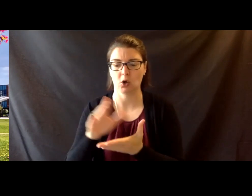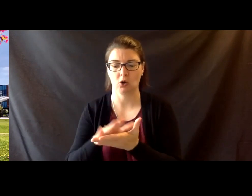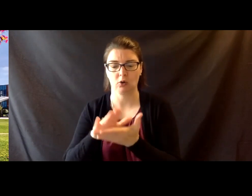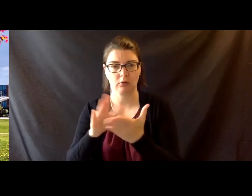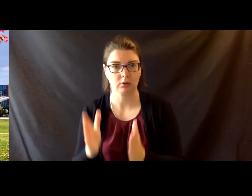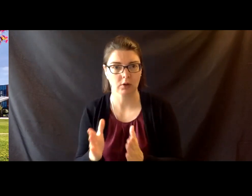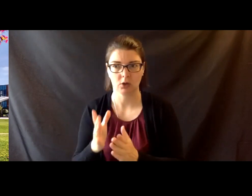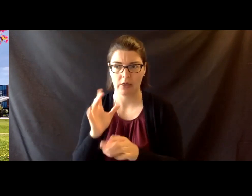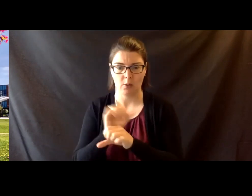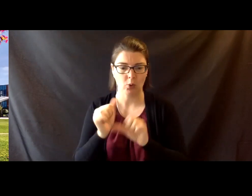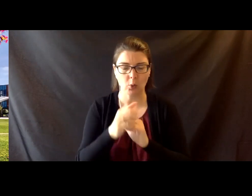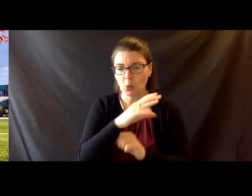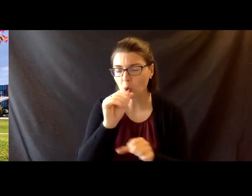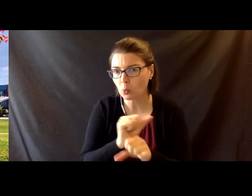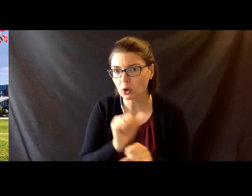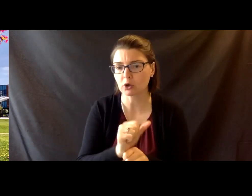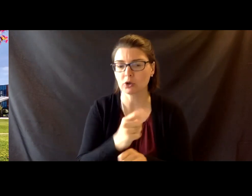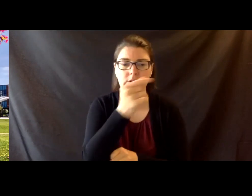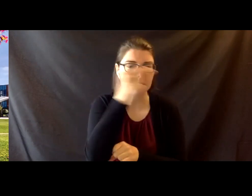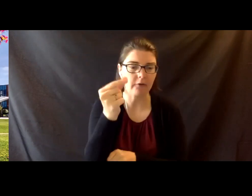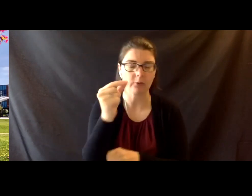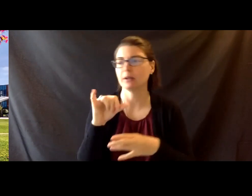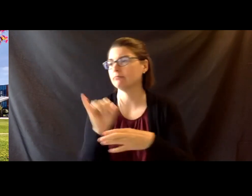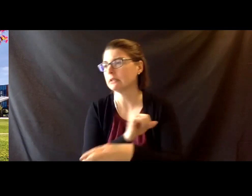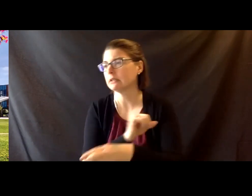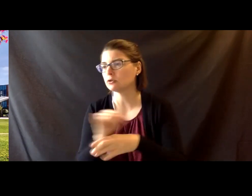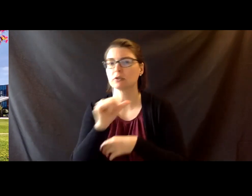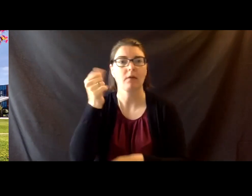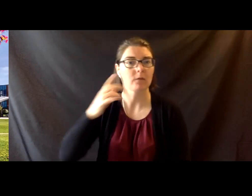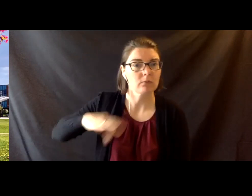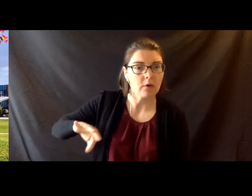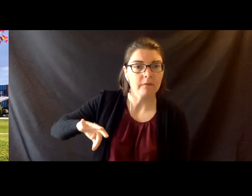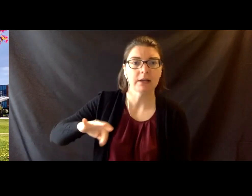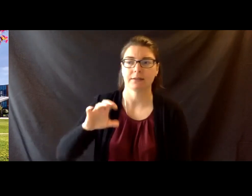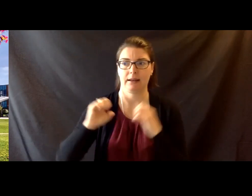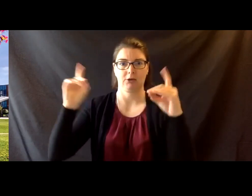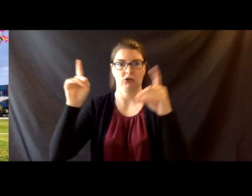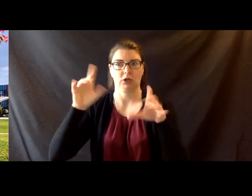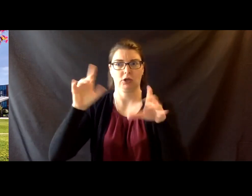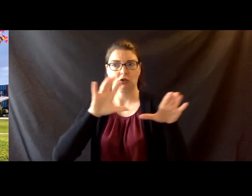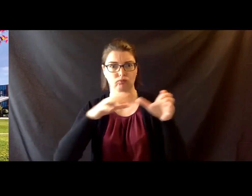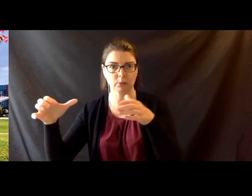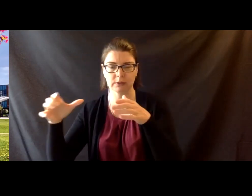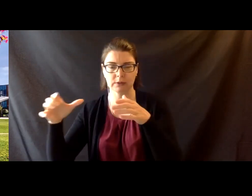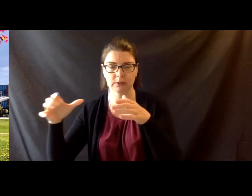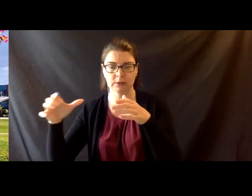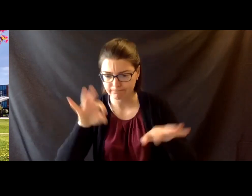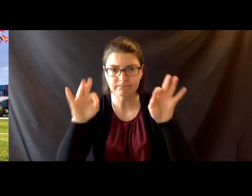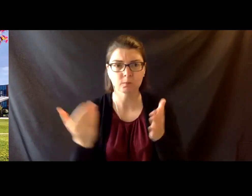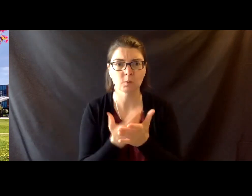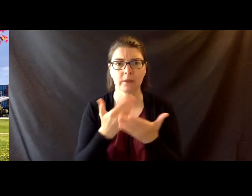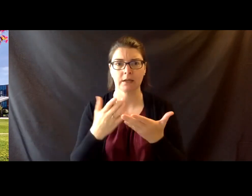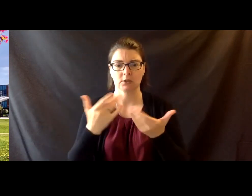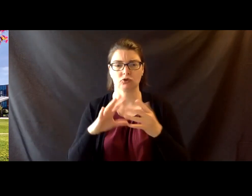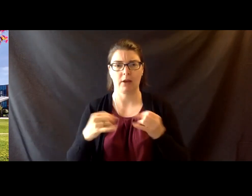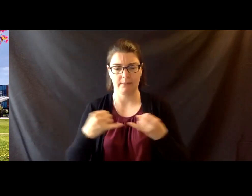across the government, industry, not-for-profit, and education sectors to make new discoveries that push the frontiers